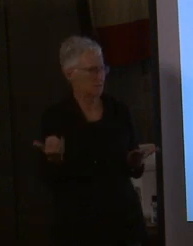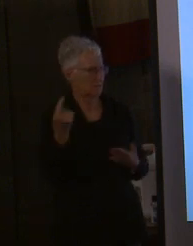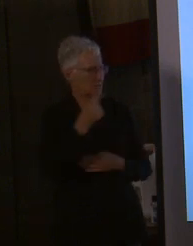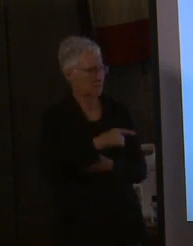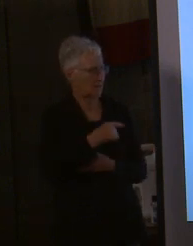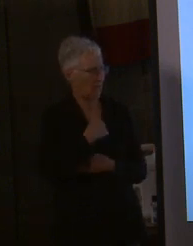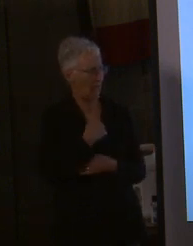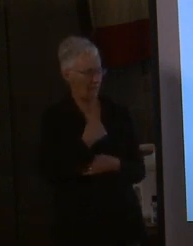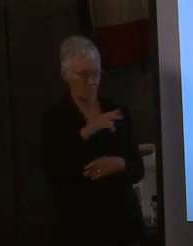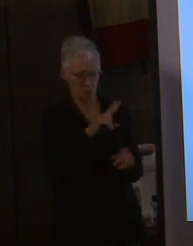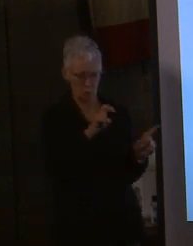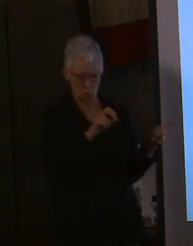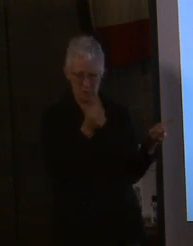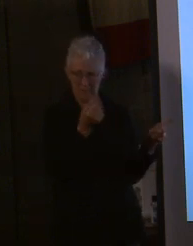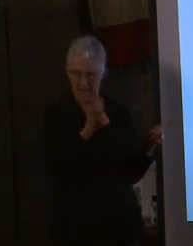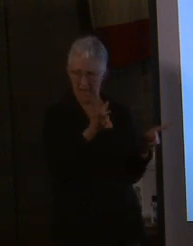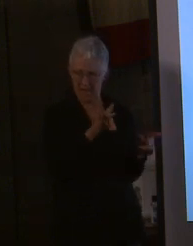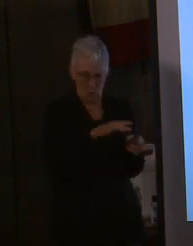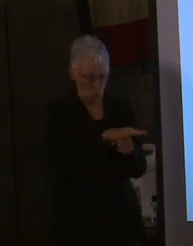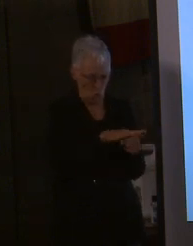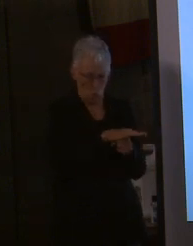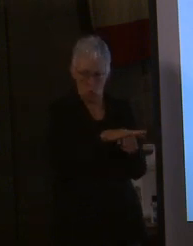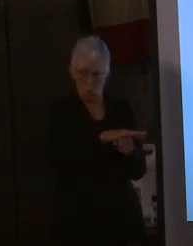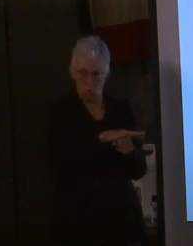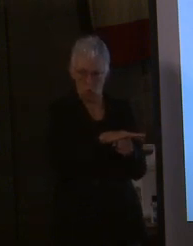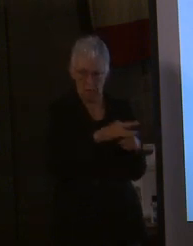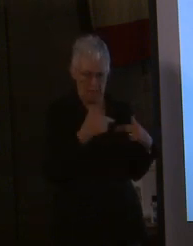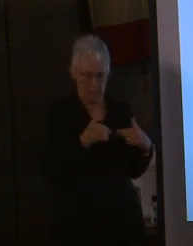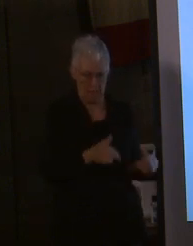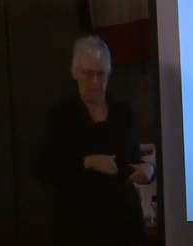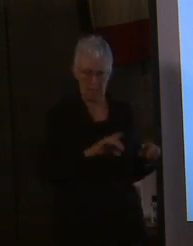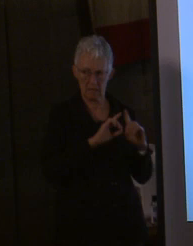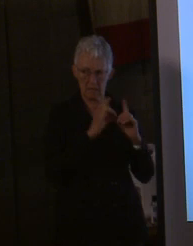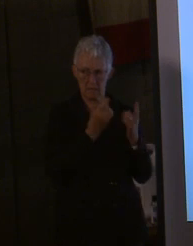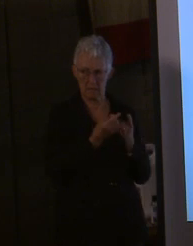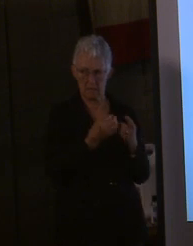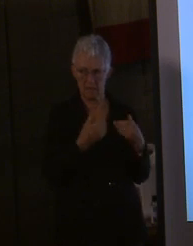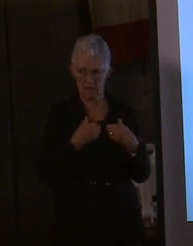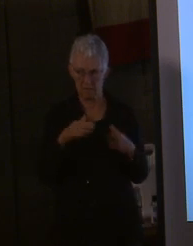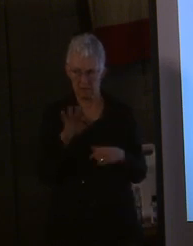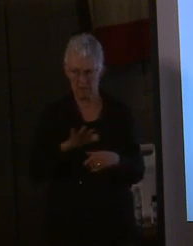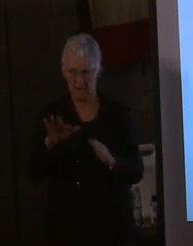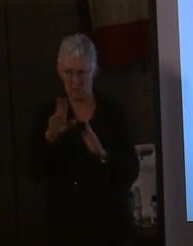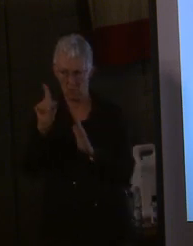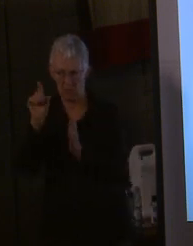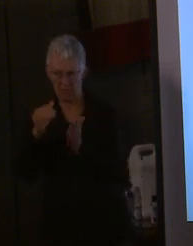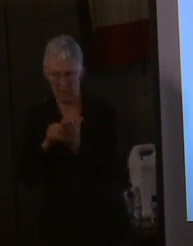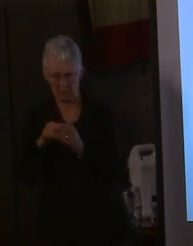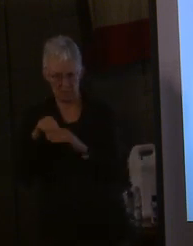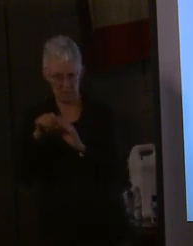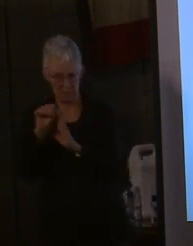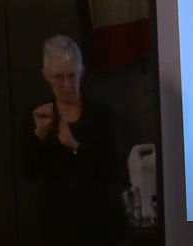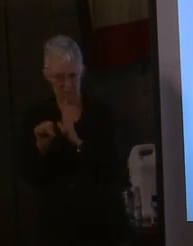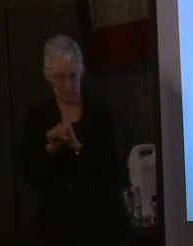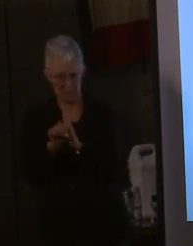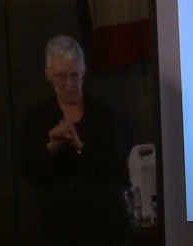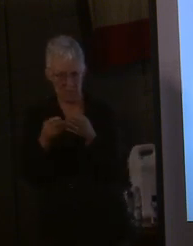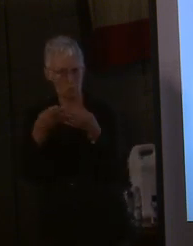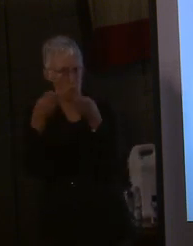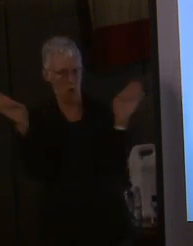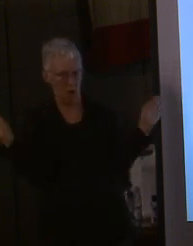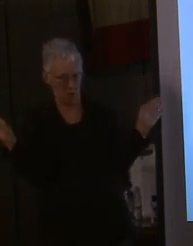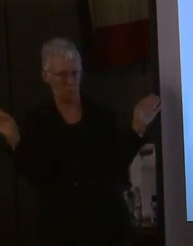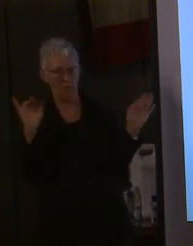that are at the local public health departments, and I know that we have about 1,000 at the state of Nebraska. Now that includes some of